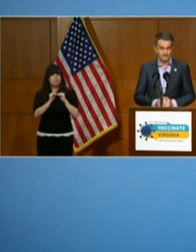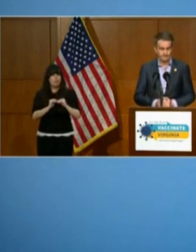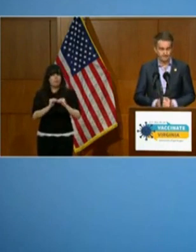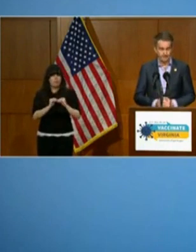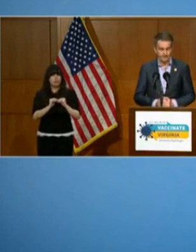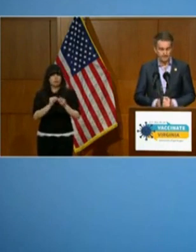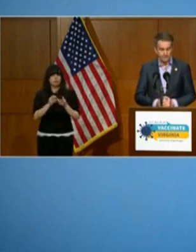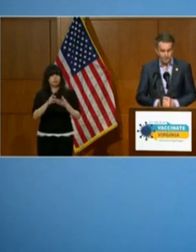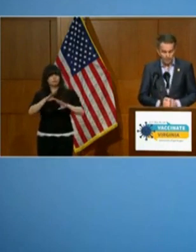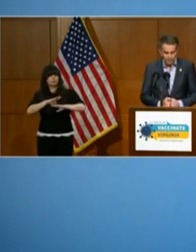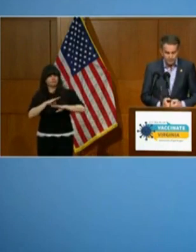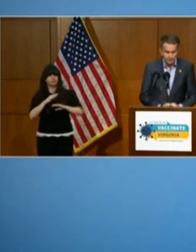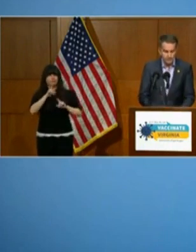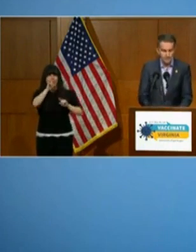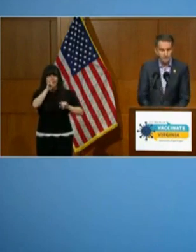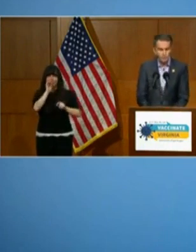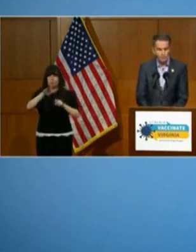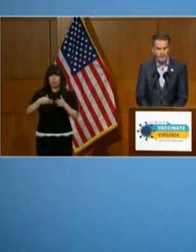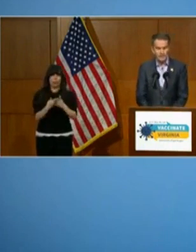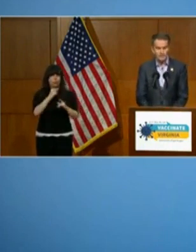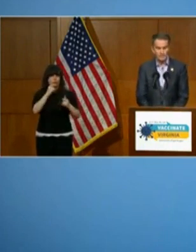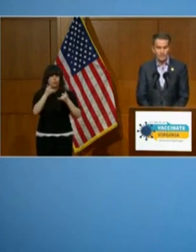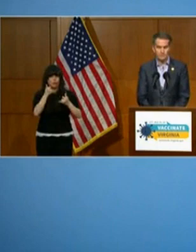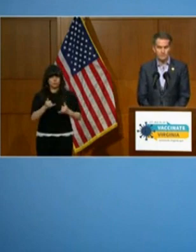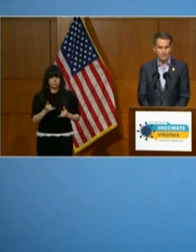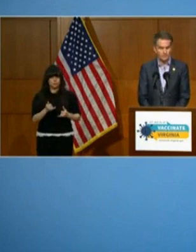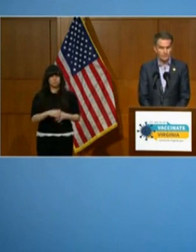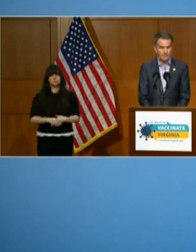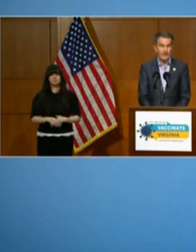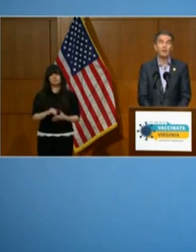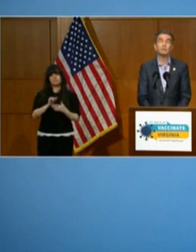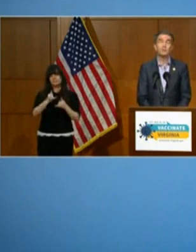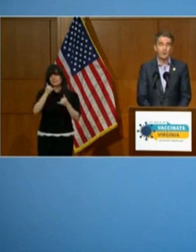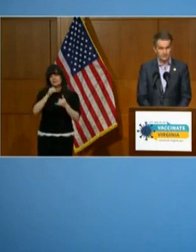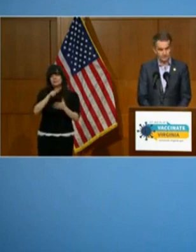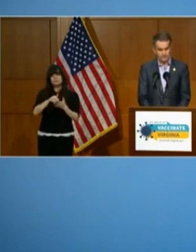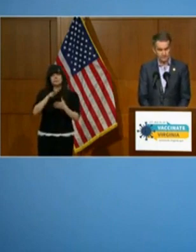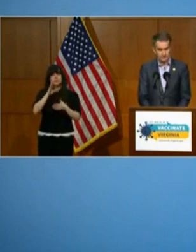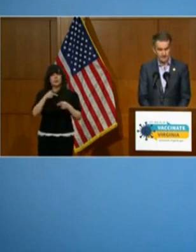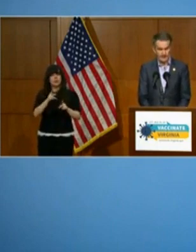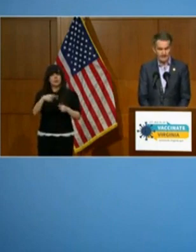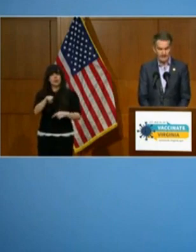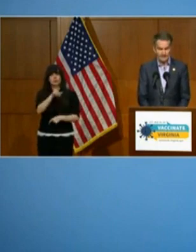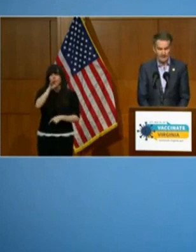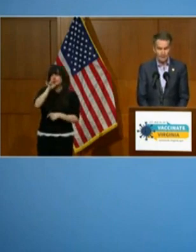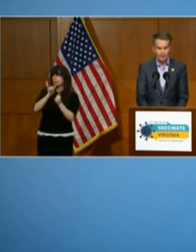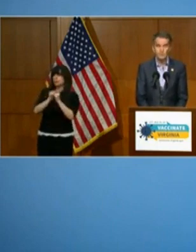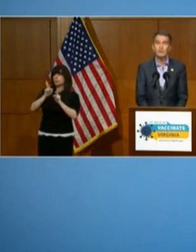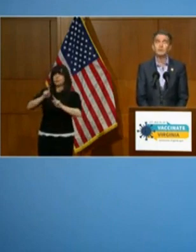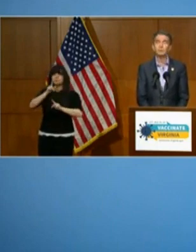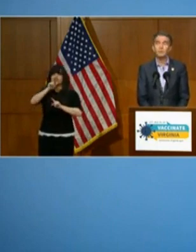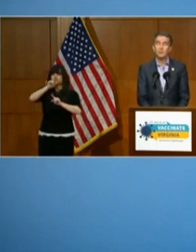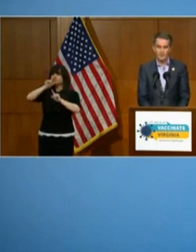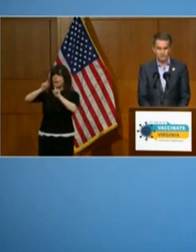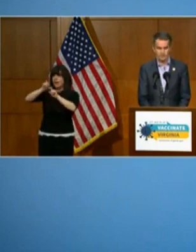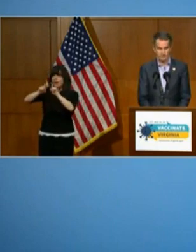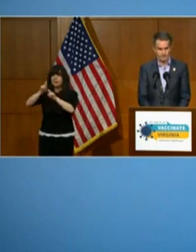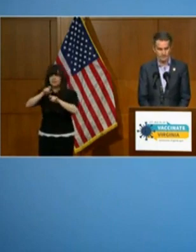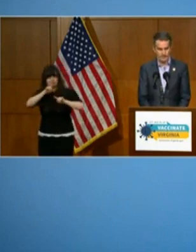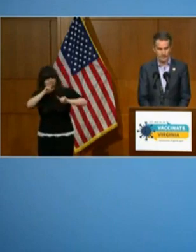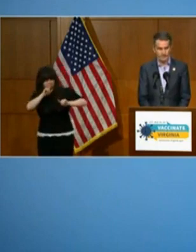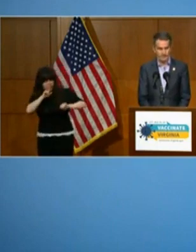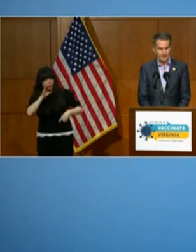demand. The call center will allow you to talk to someone who can answer questions, and they can help you get